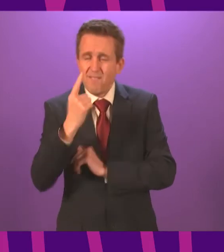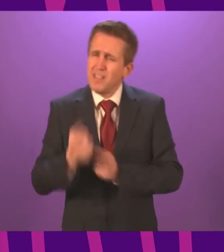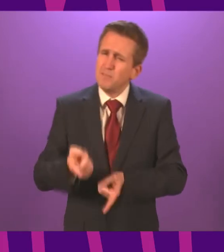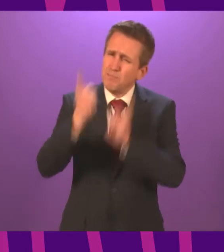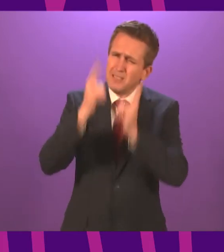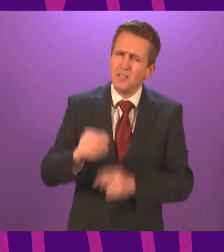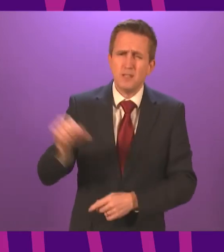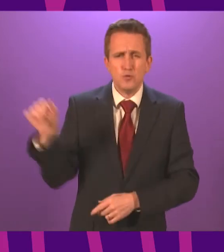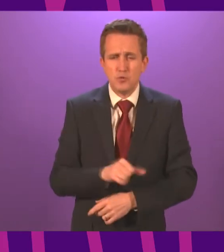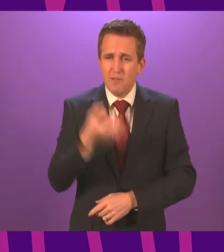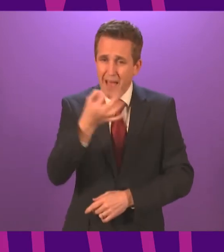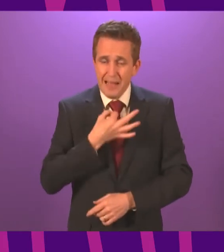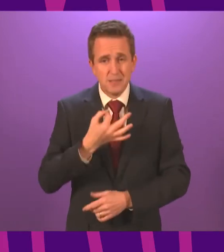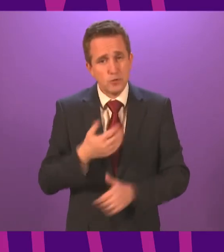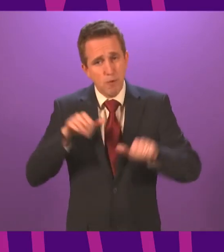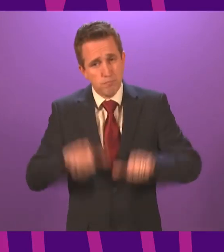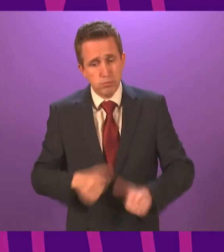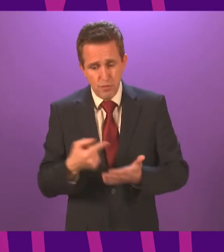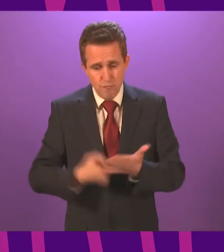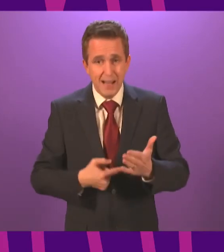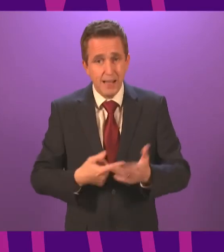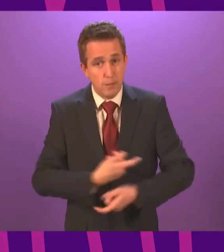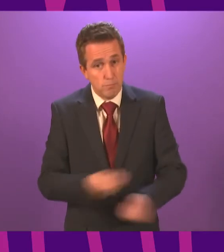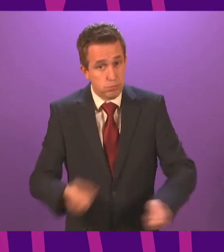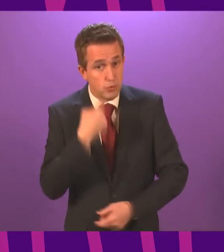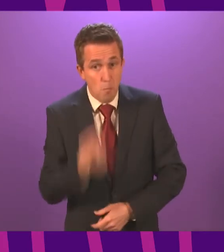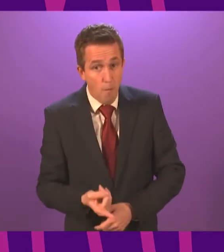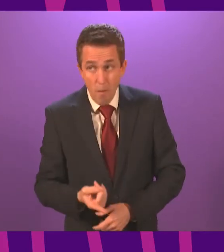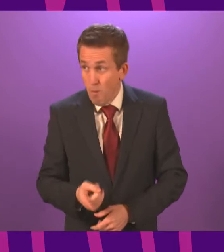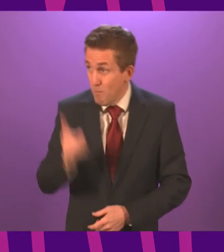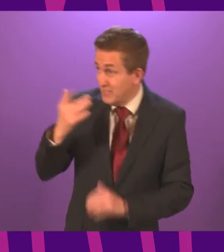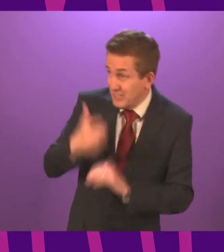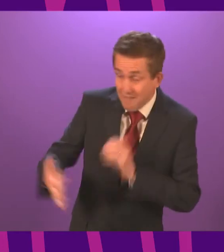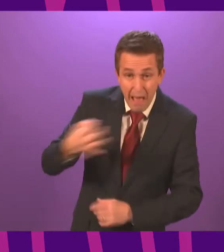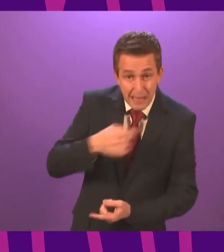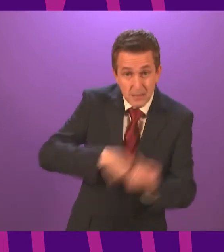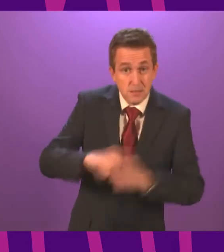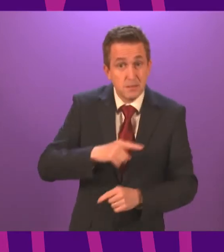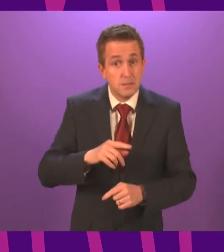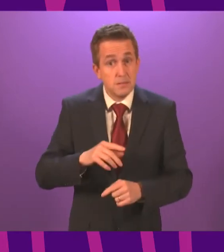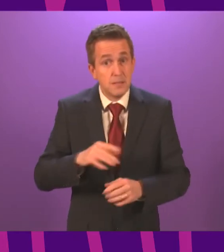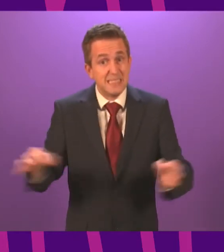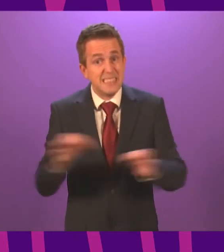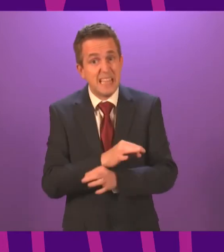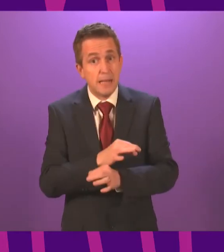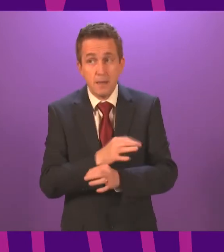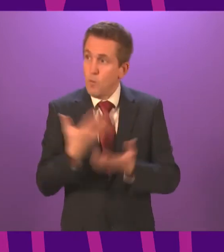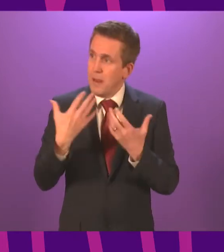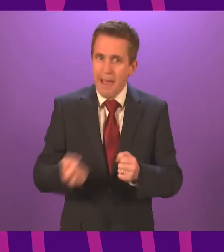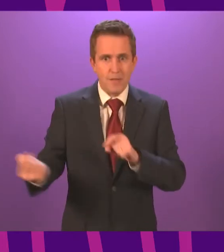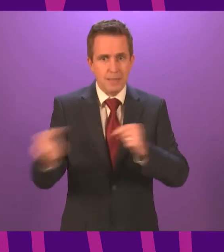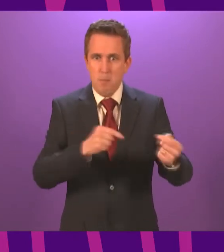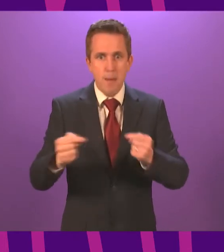approve these regulations coming into force tomorrow, but hasn't done so. Instead, we have a simple, non-binding debate